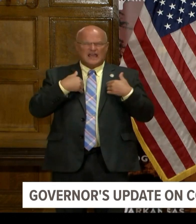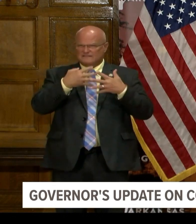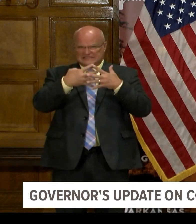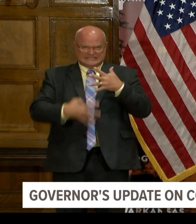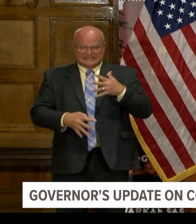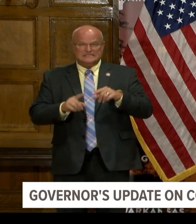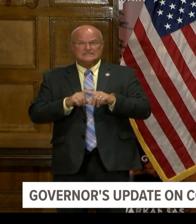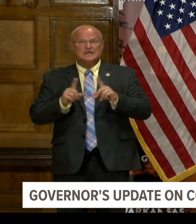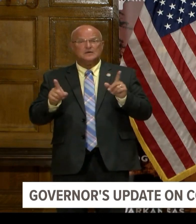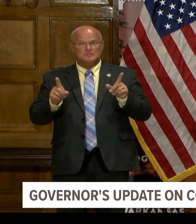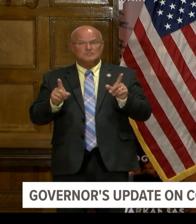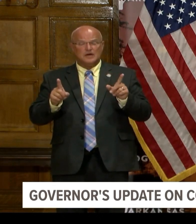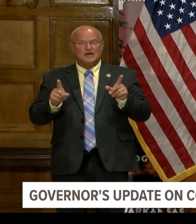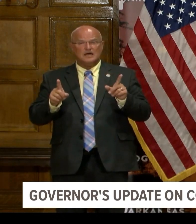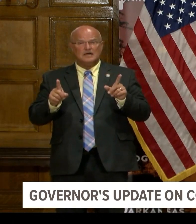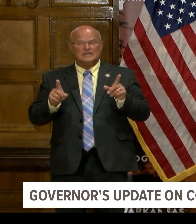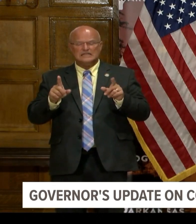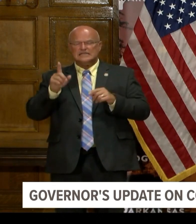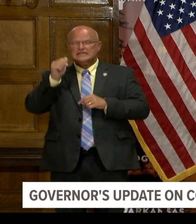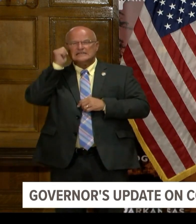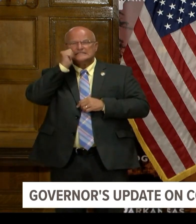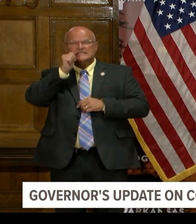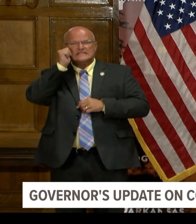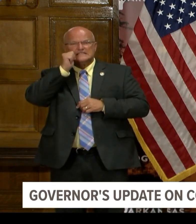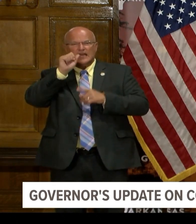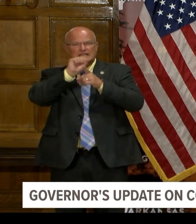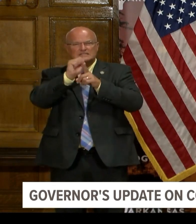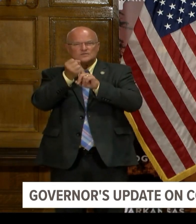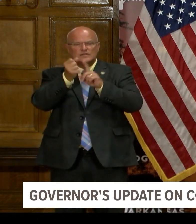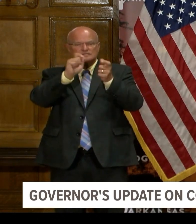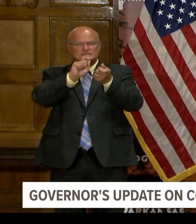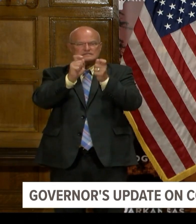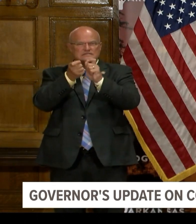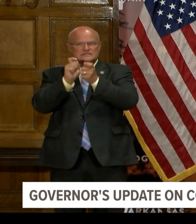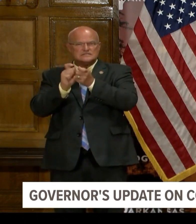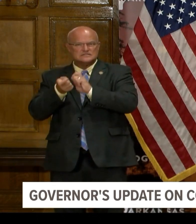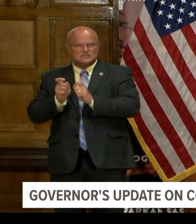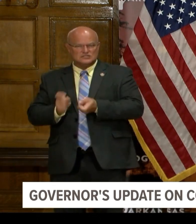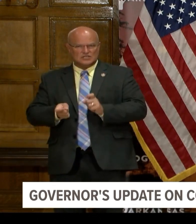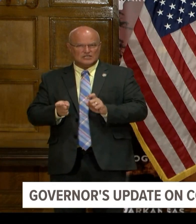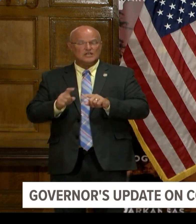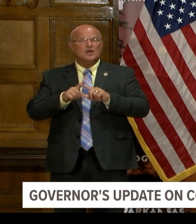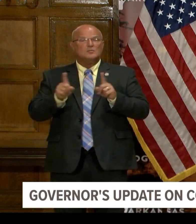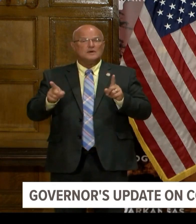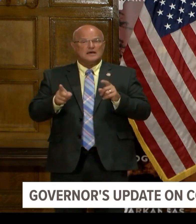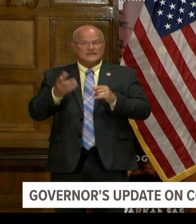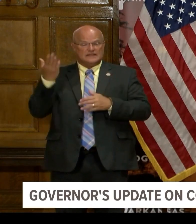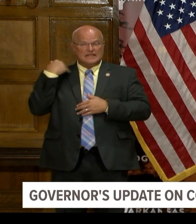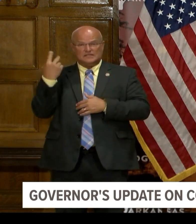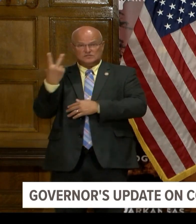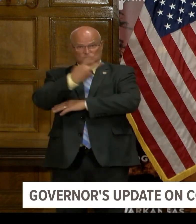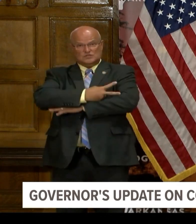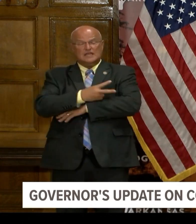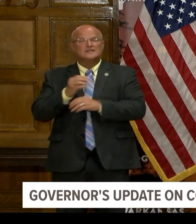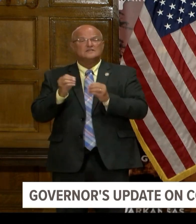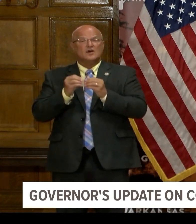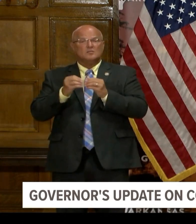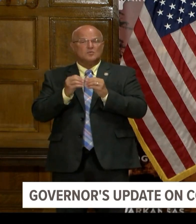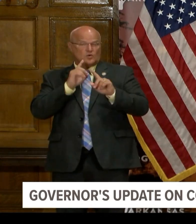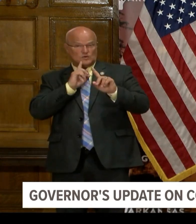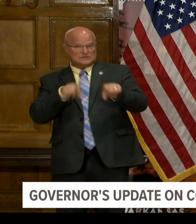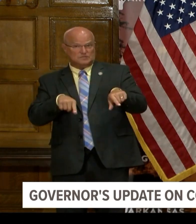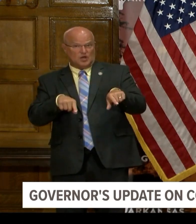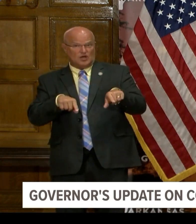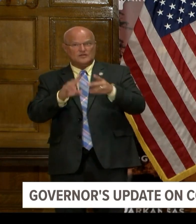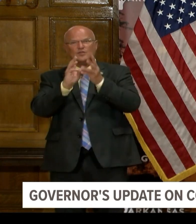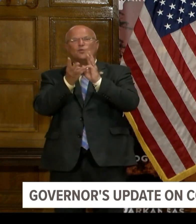but it's a daily situation. But the last 2 days has been more of a response to the